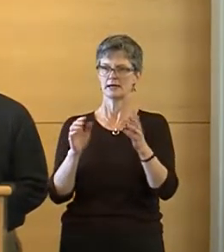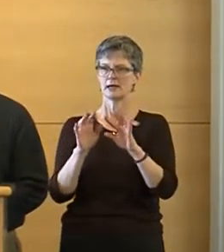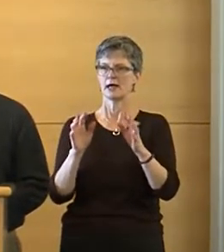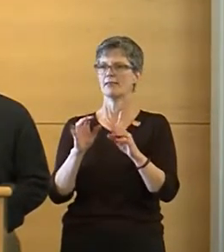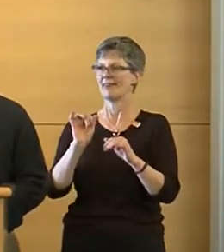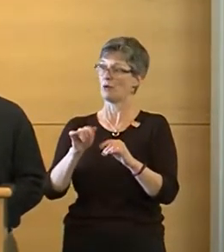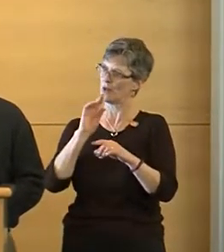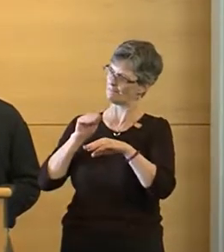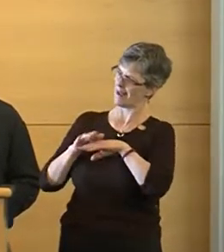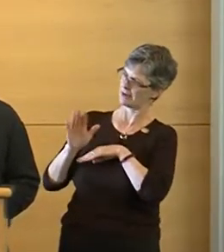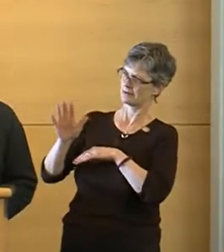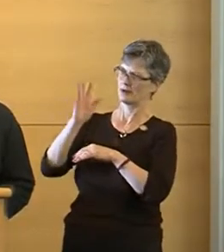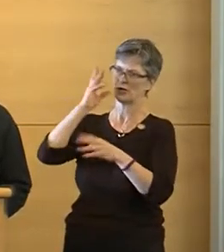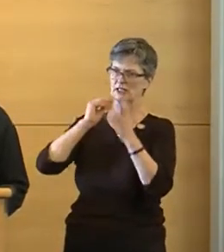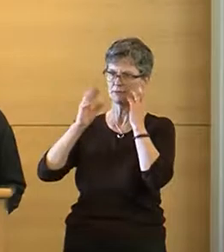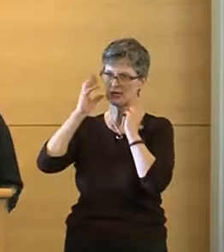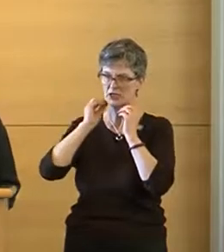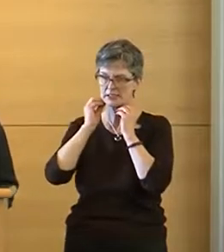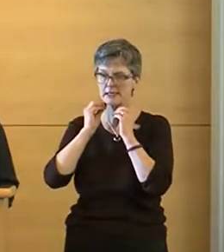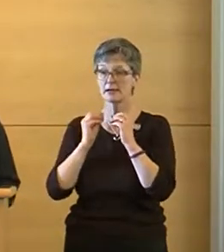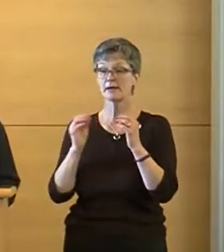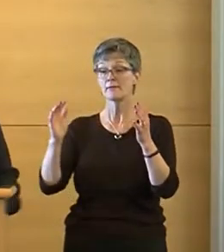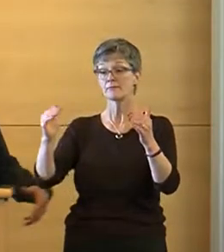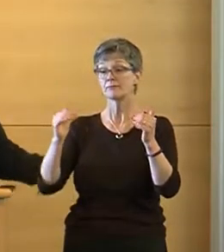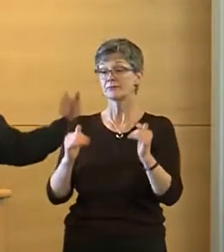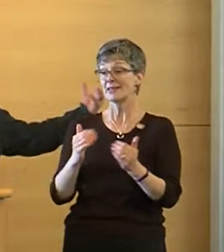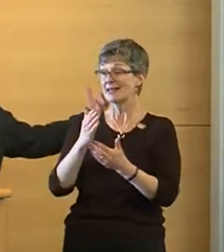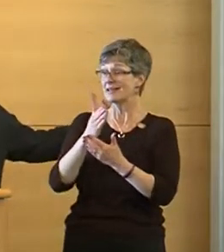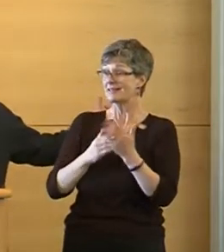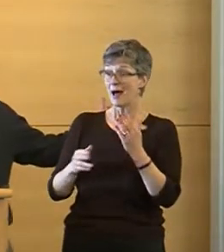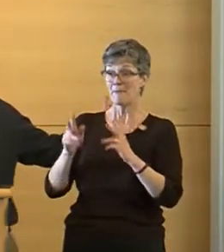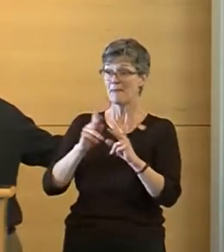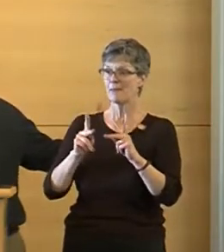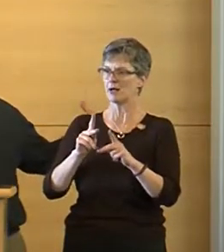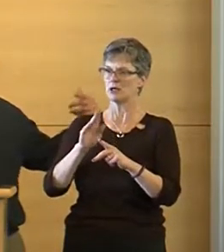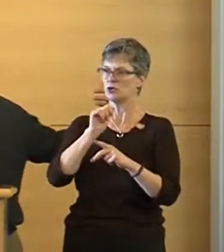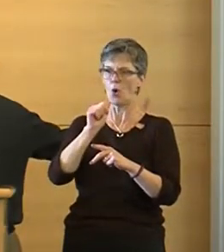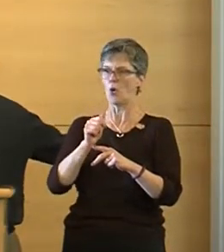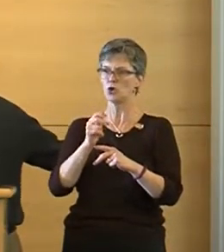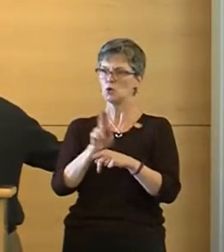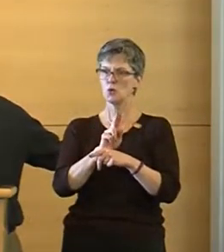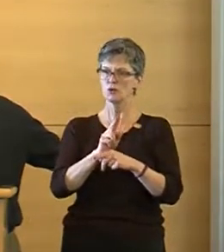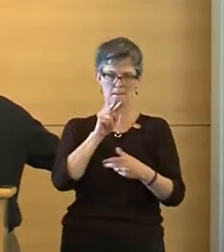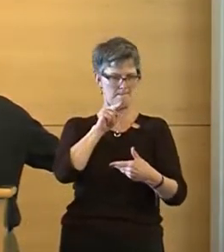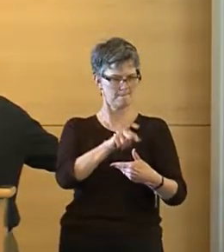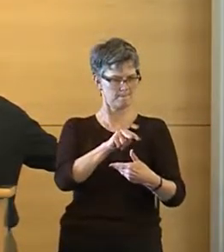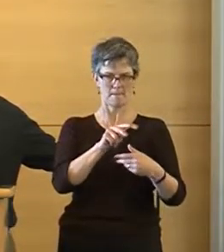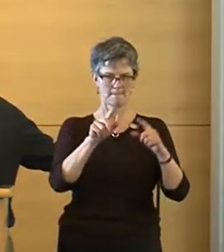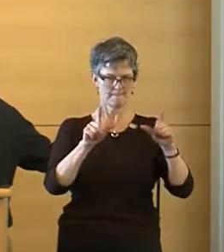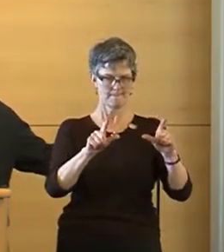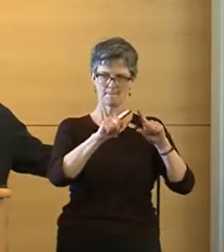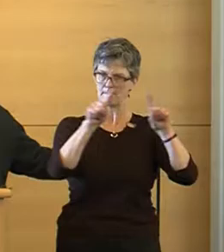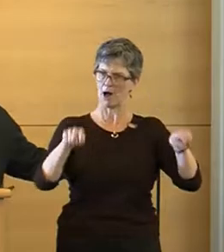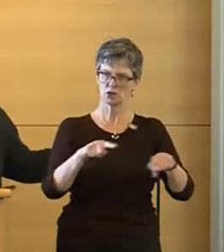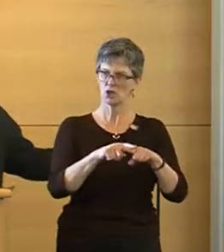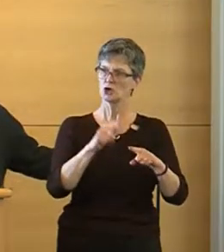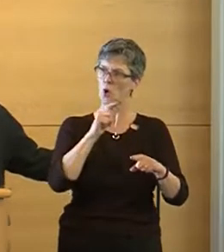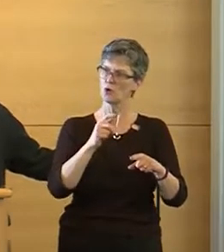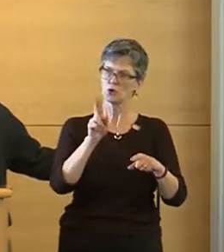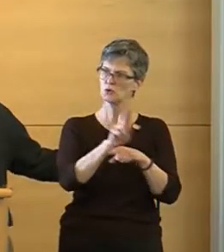them. Some people have tablets, and there too, you've got a lot of different flavors, a lot of different shapes and sizes, and